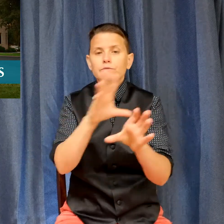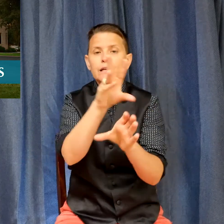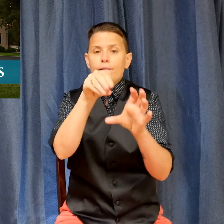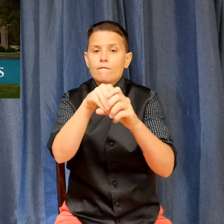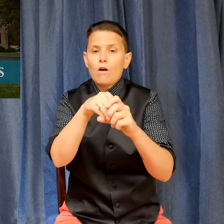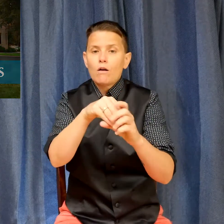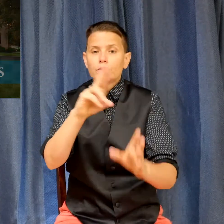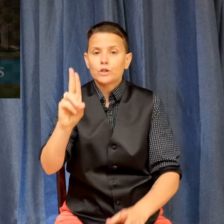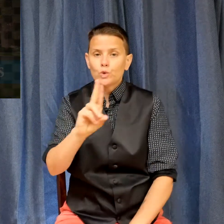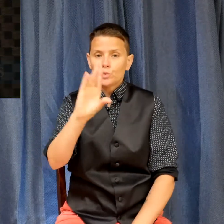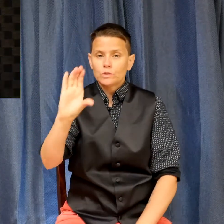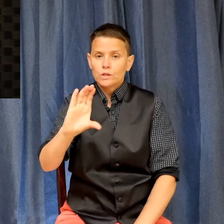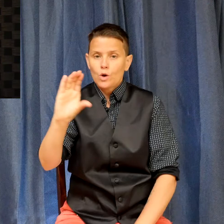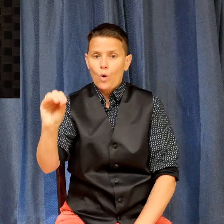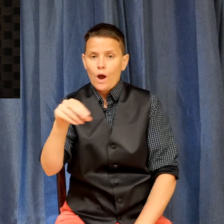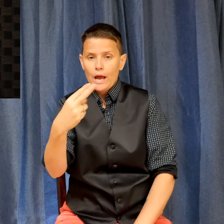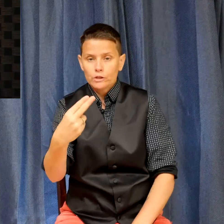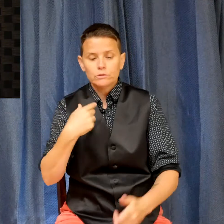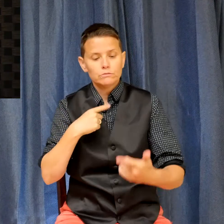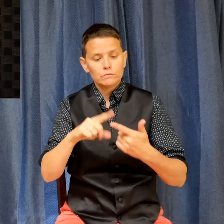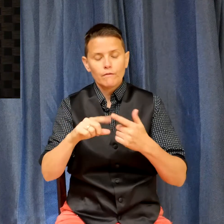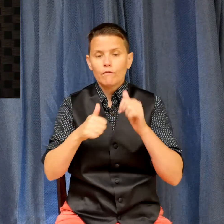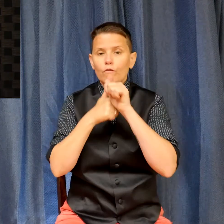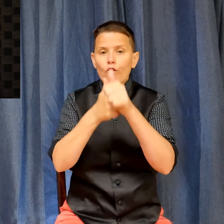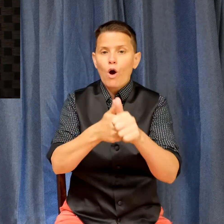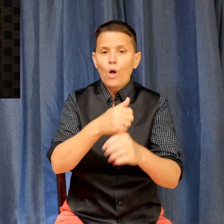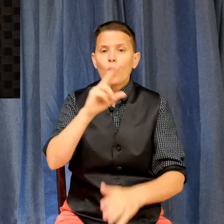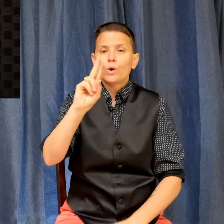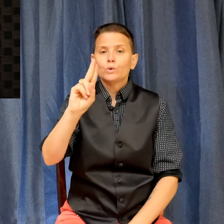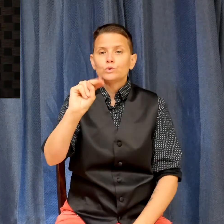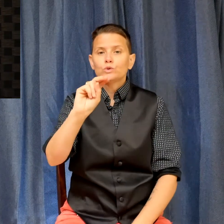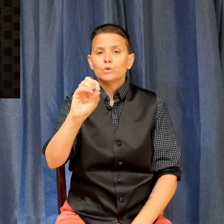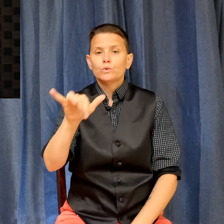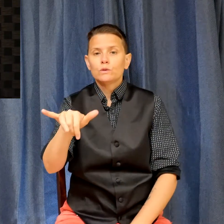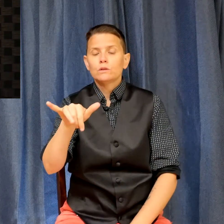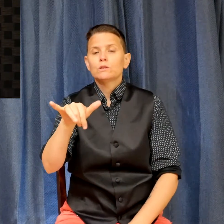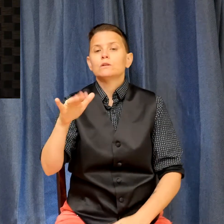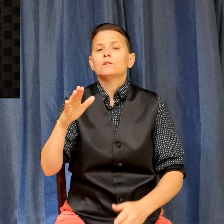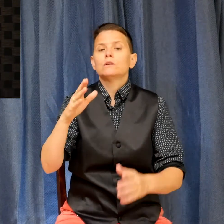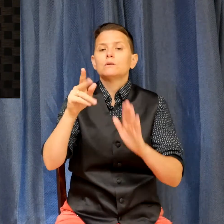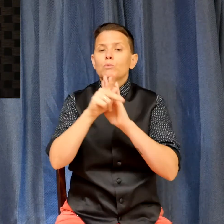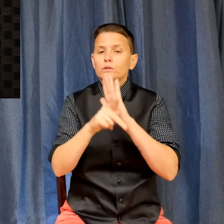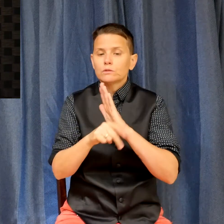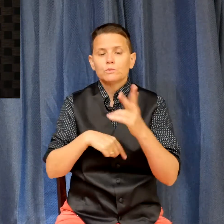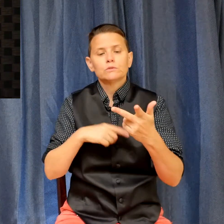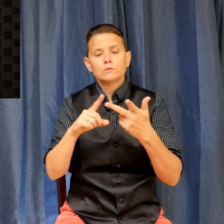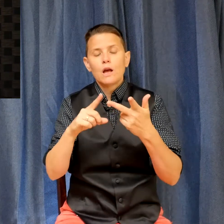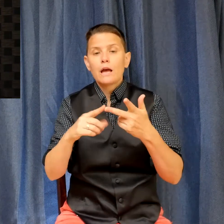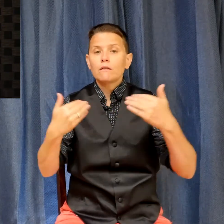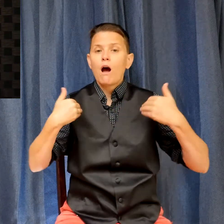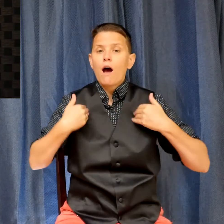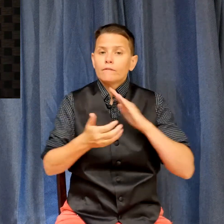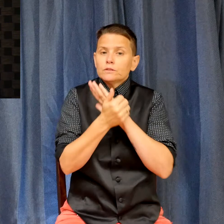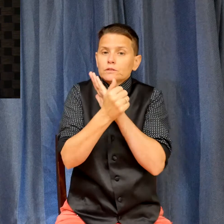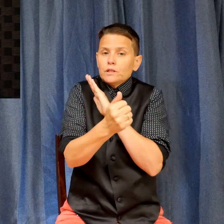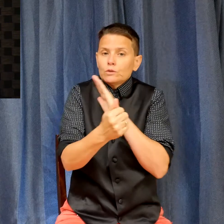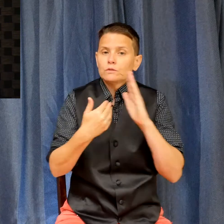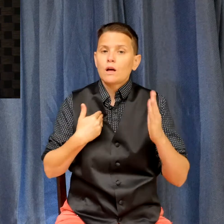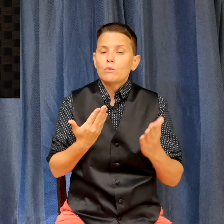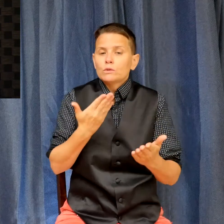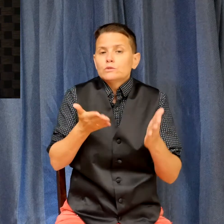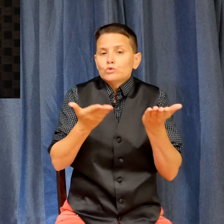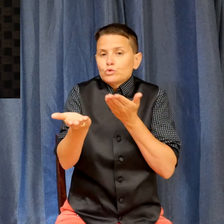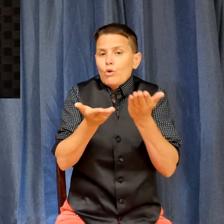UCOH, seeks to live unity principles, and possesses the skills to serve on our board, please consider putting